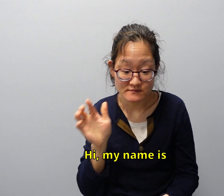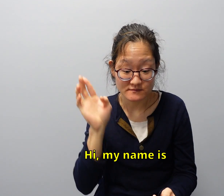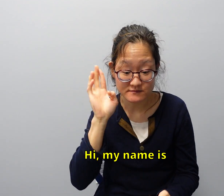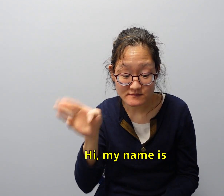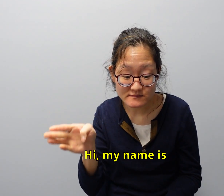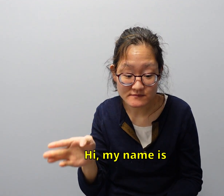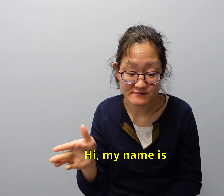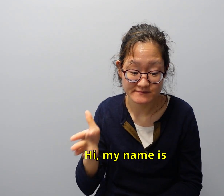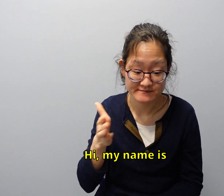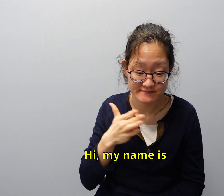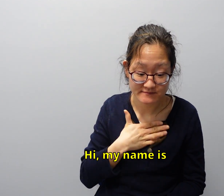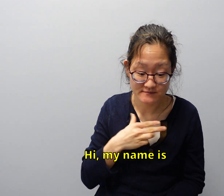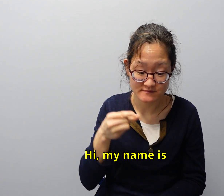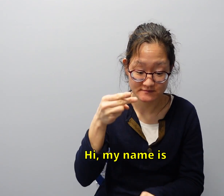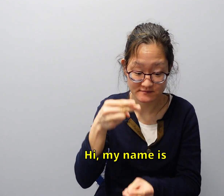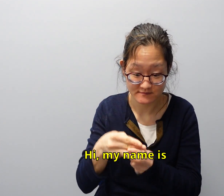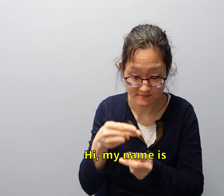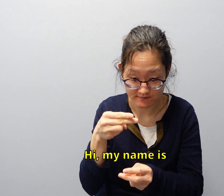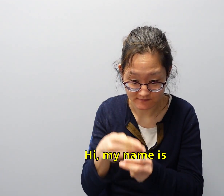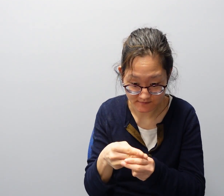Hi, my name is...